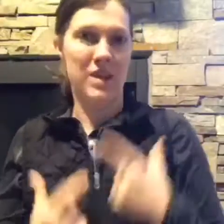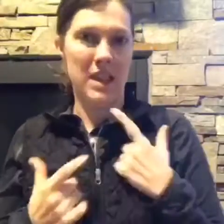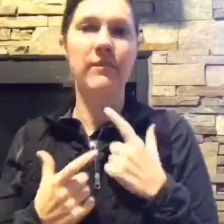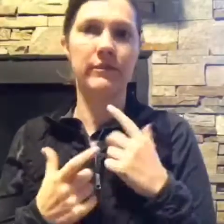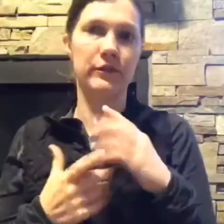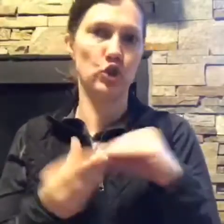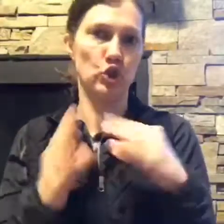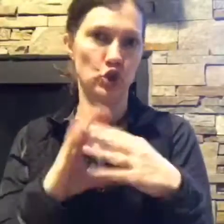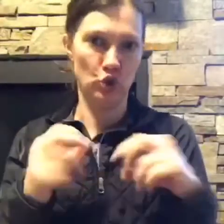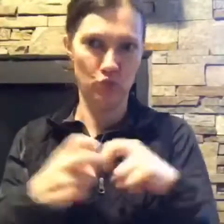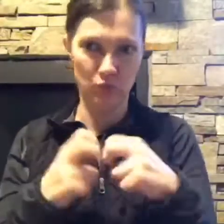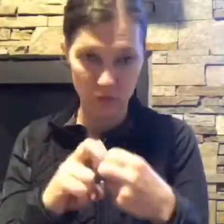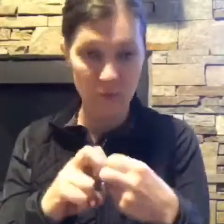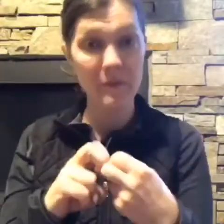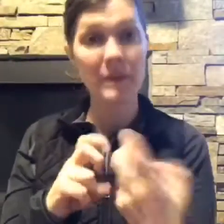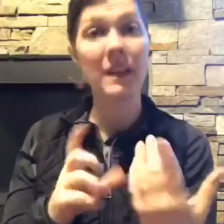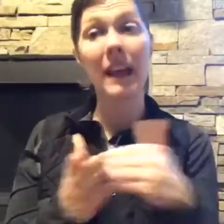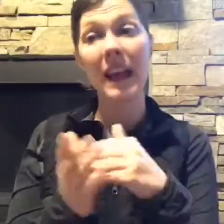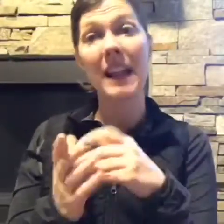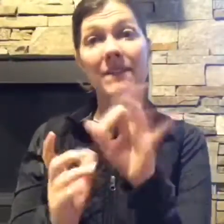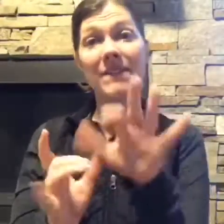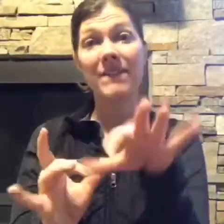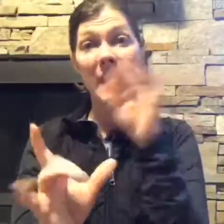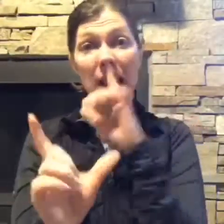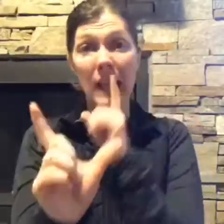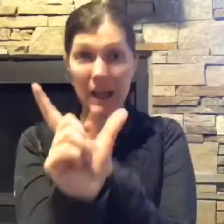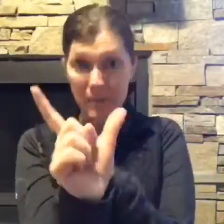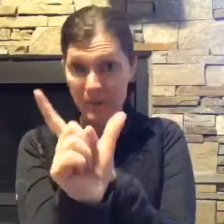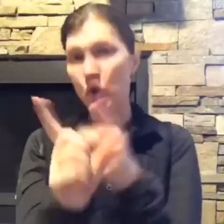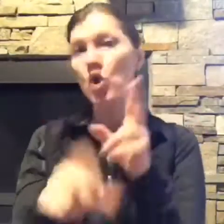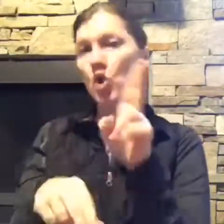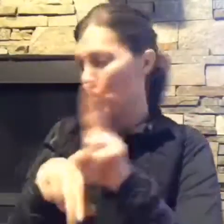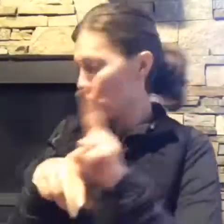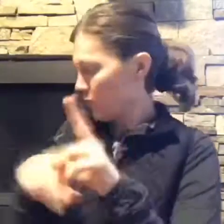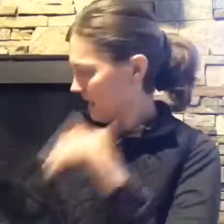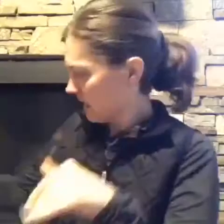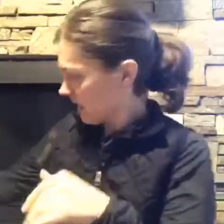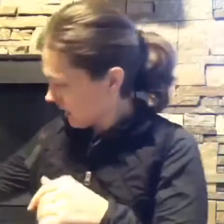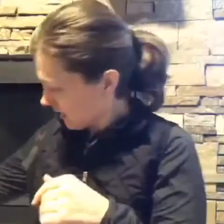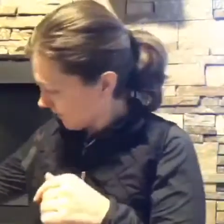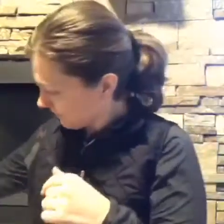that vertex. Find that vertex, which is opposite b over 2a, and then plug that back in.